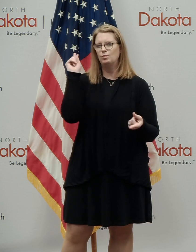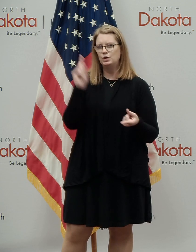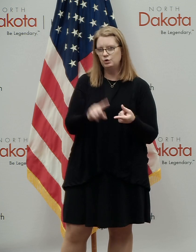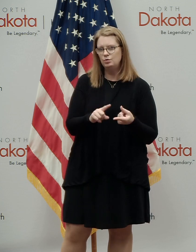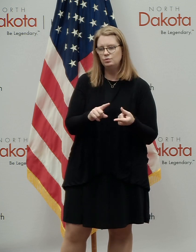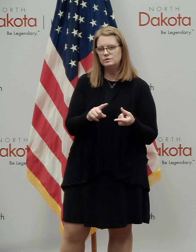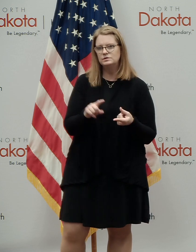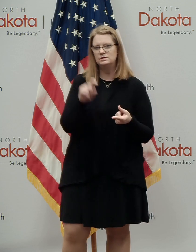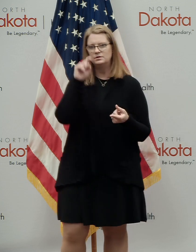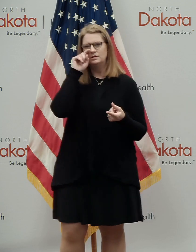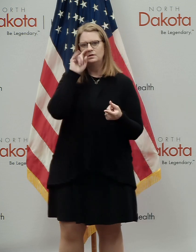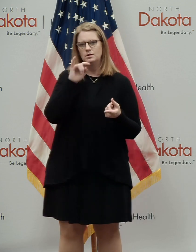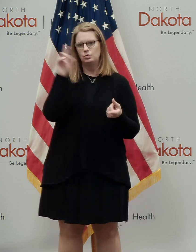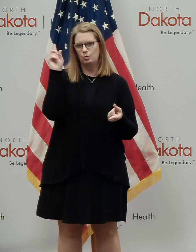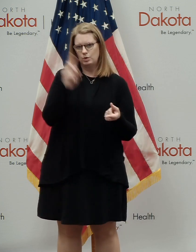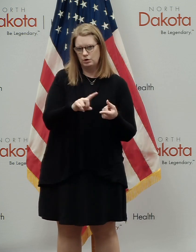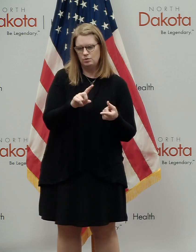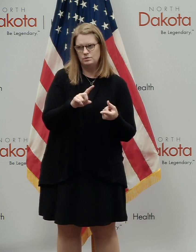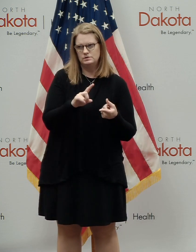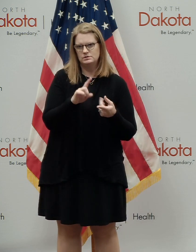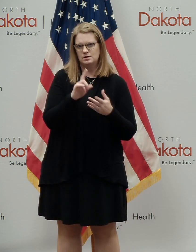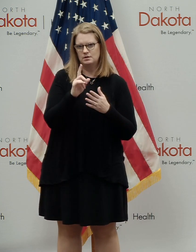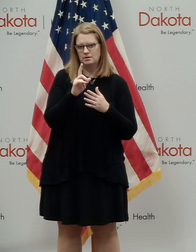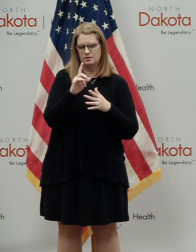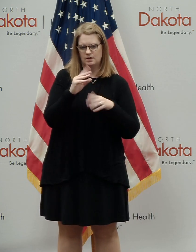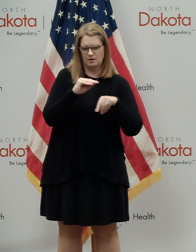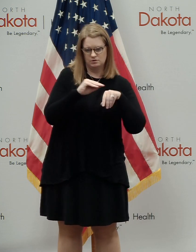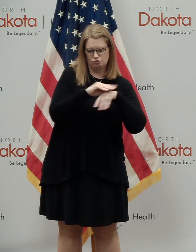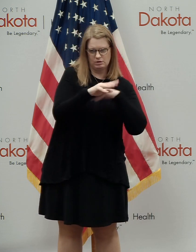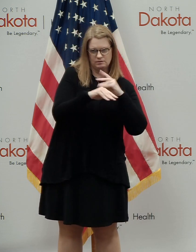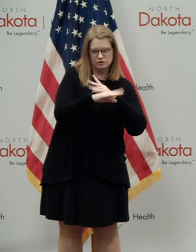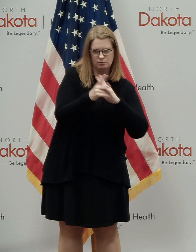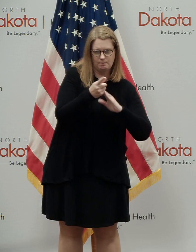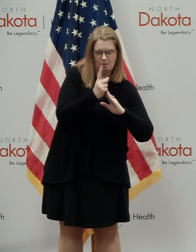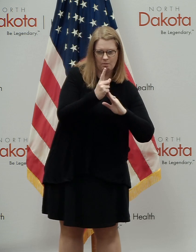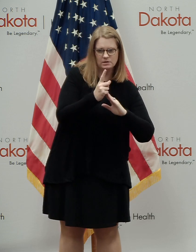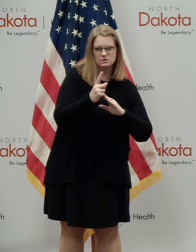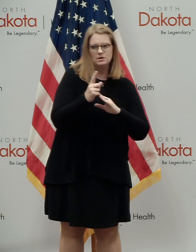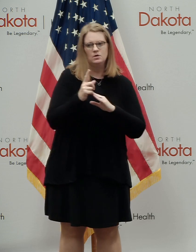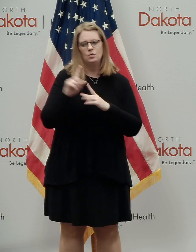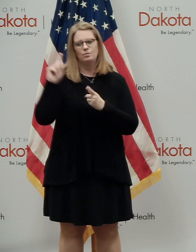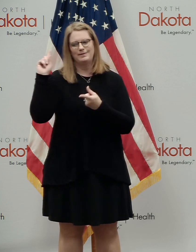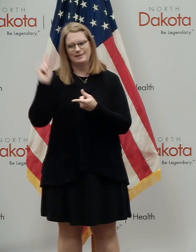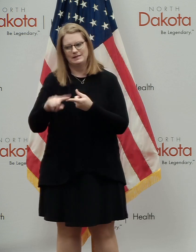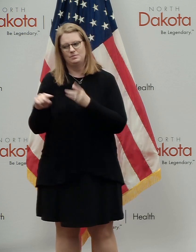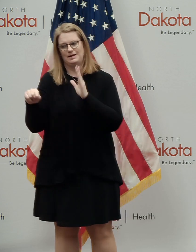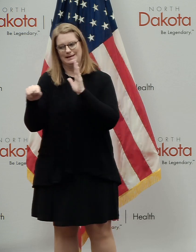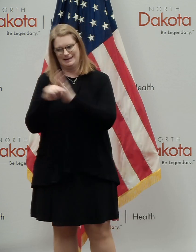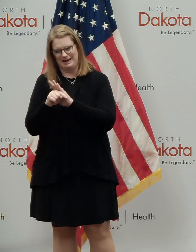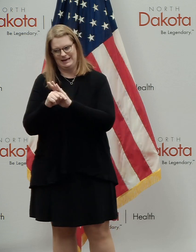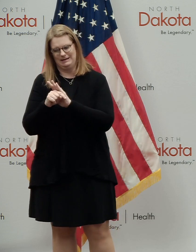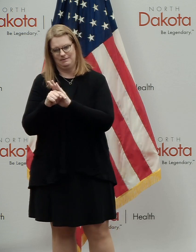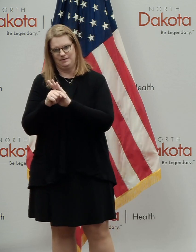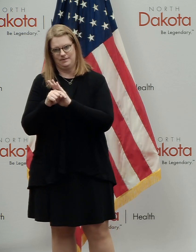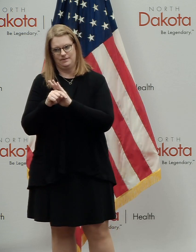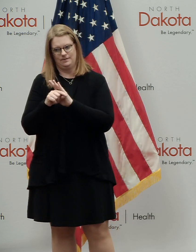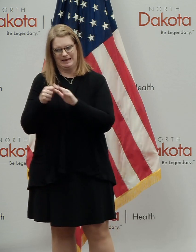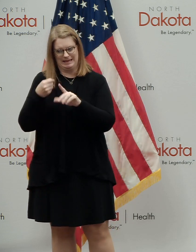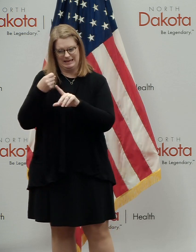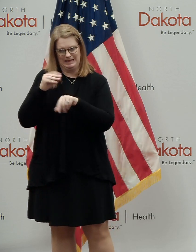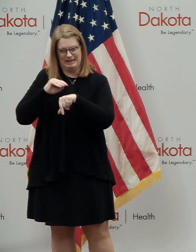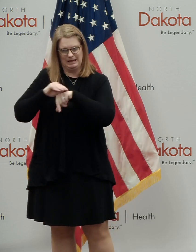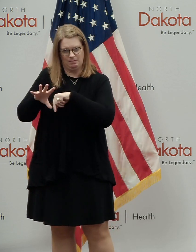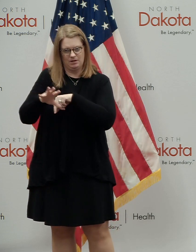most. We reduce the most number of transmissible moments with the least amount of negative impact on people that probably